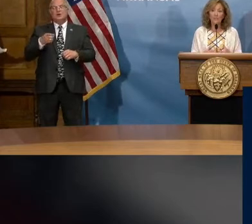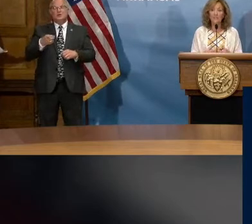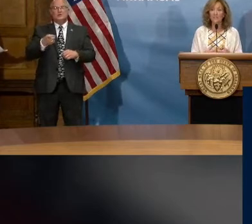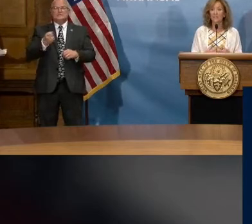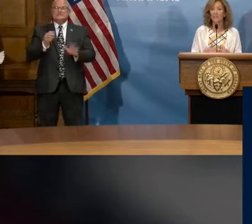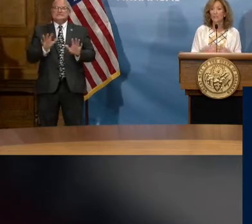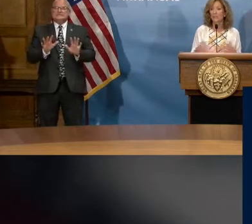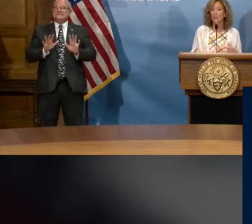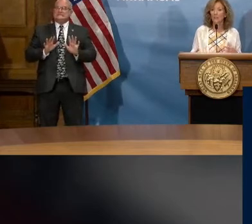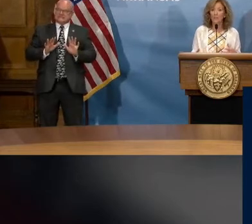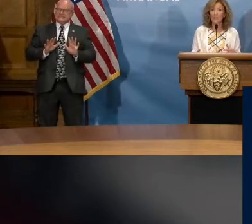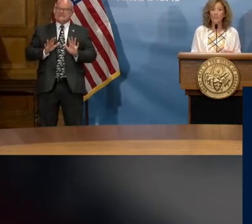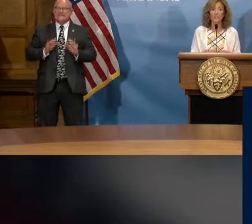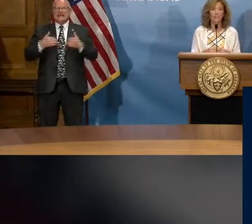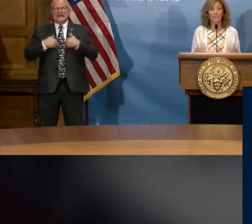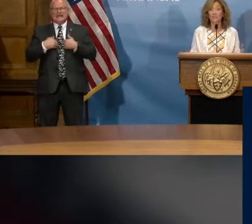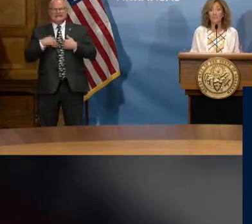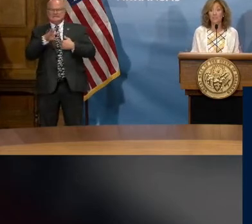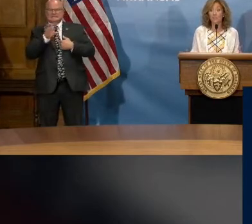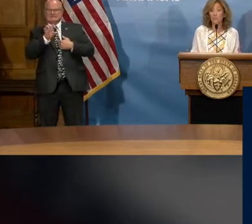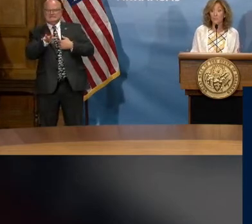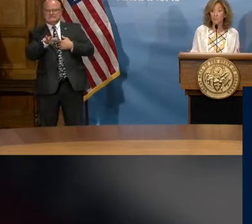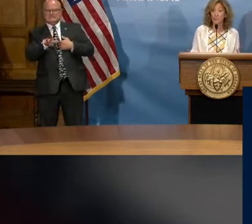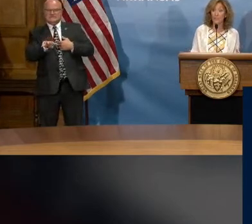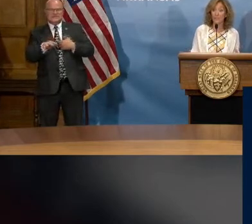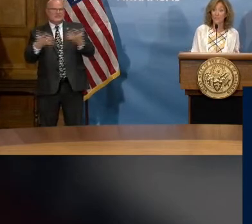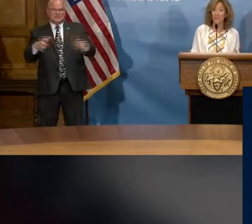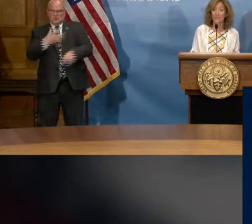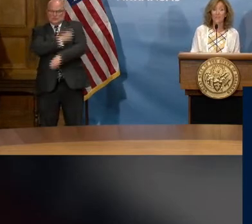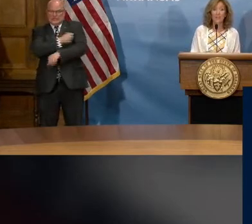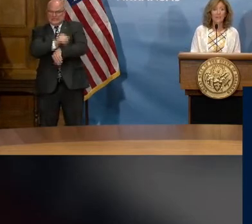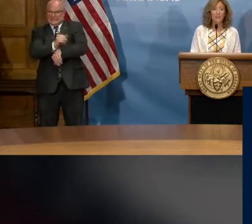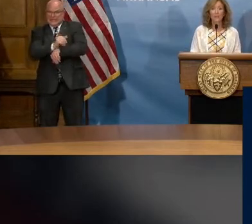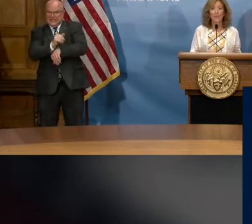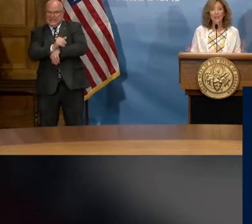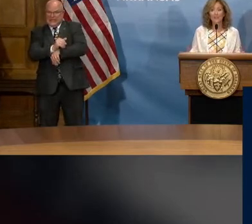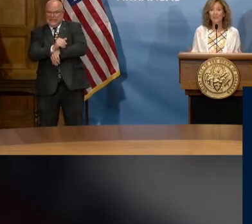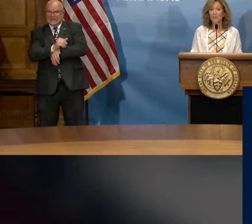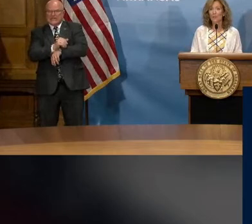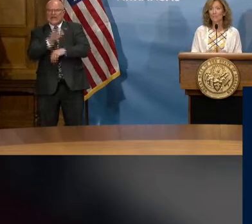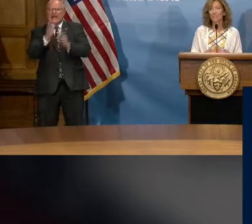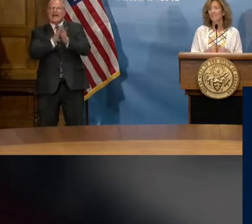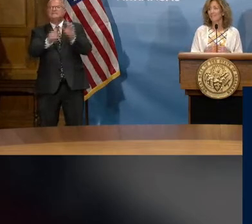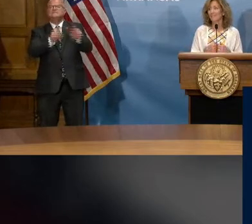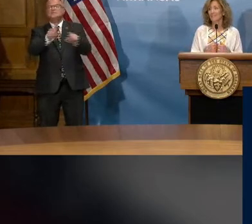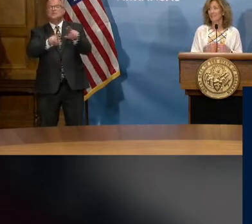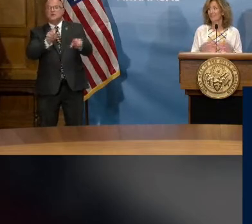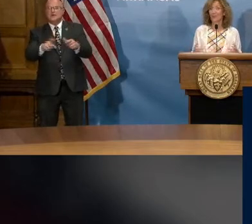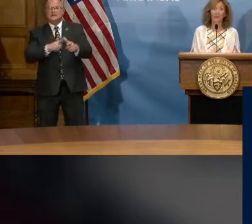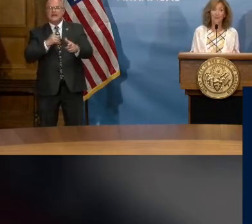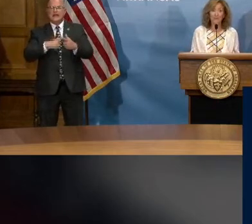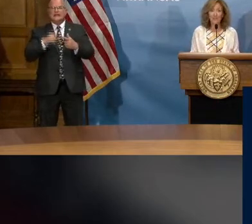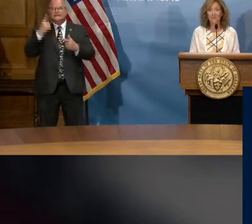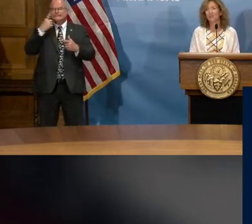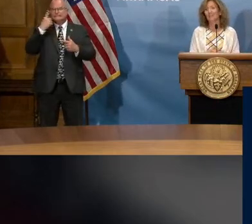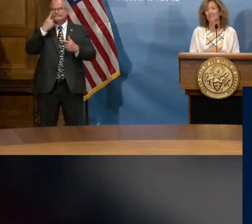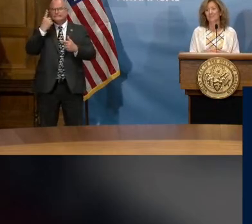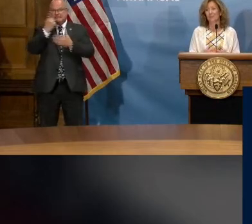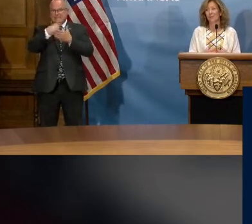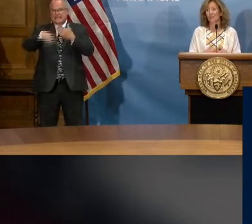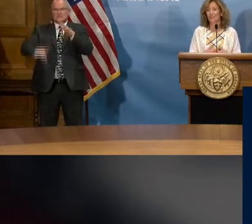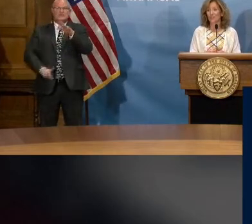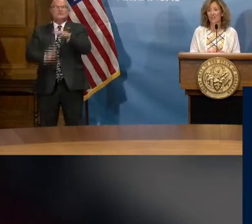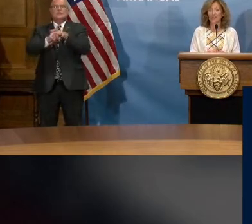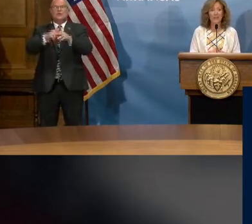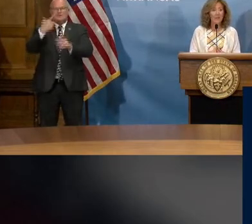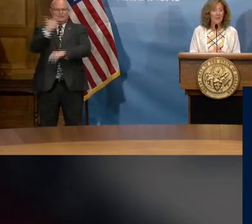little bit hesitant, you have questions, you don't necessarily want to shot tonight, ask the questions and then show up next week